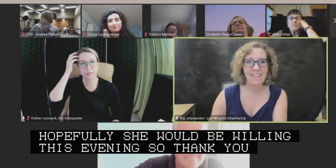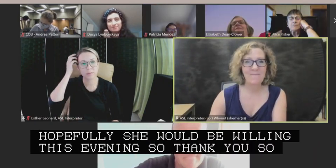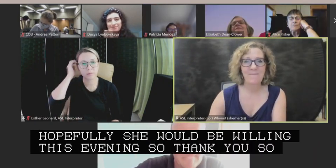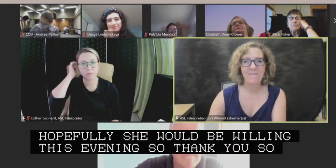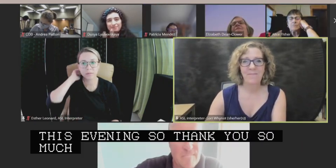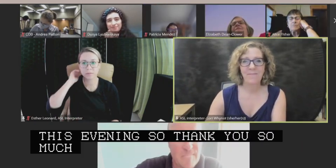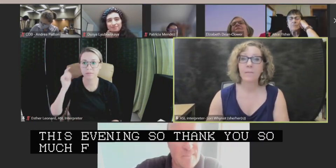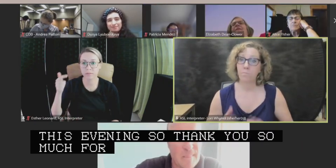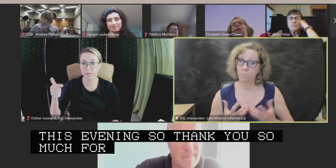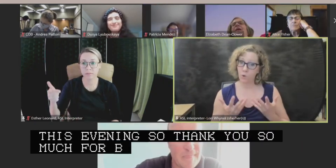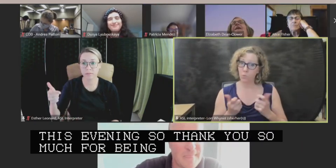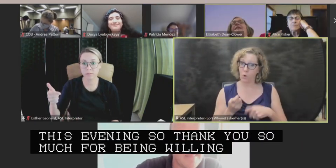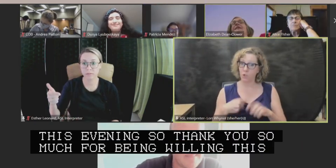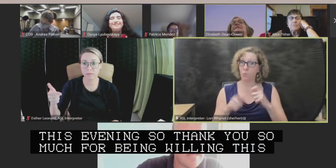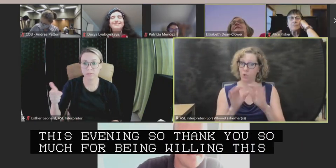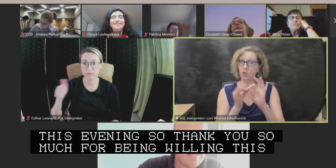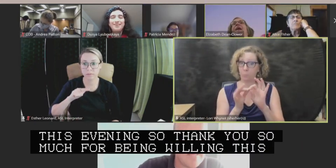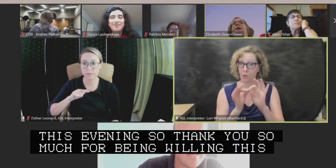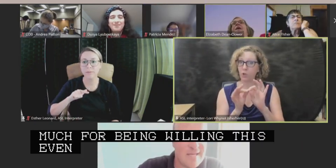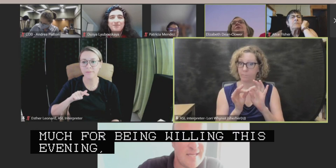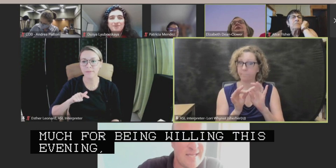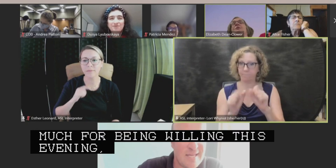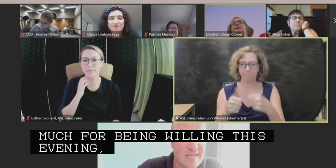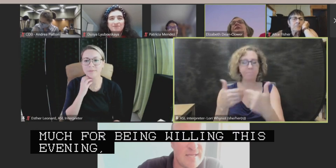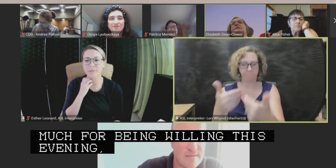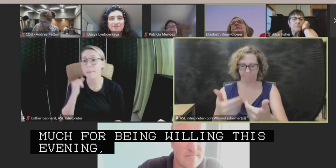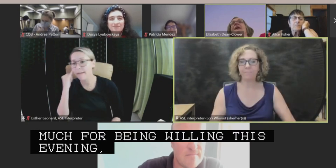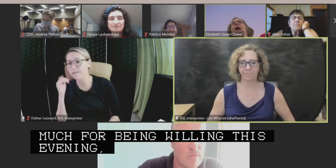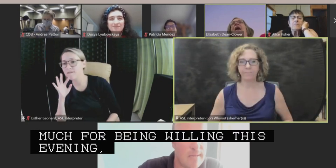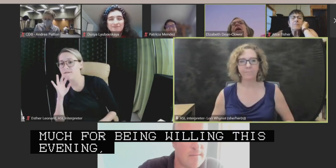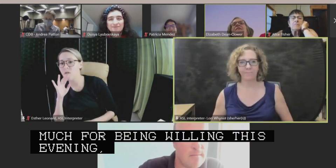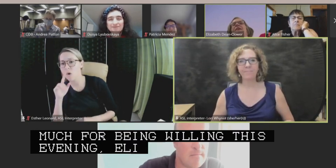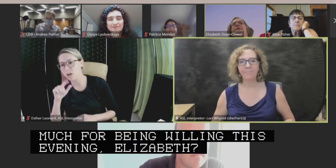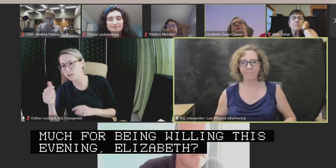Elizabeth? Yes, thank you, Wes.